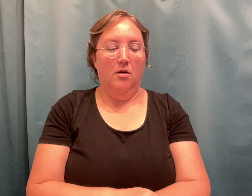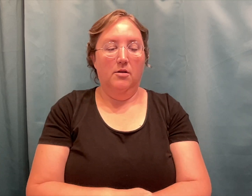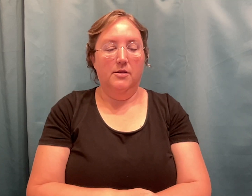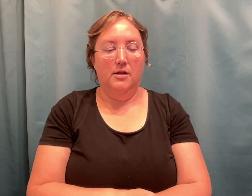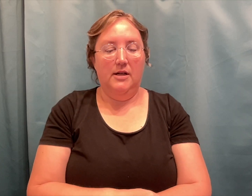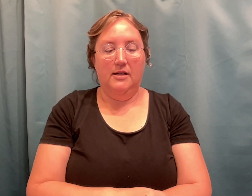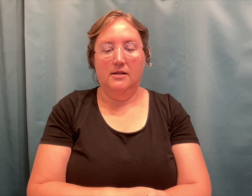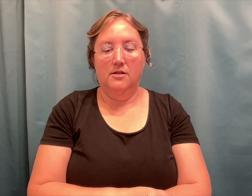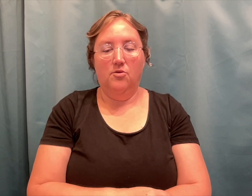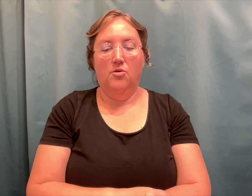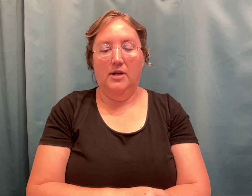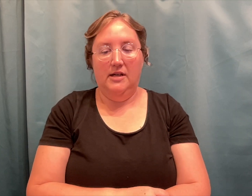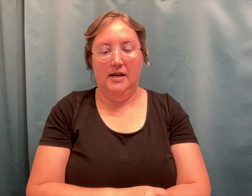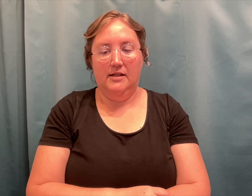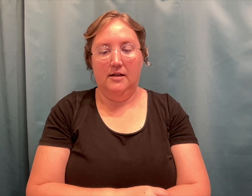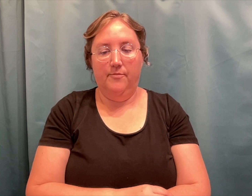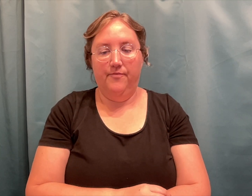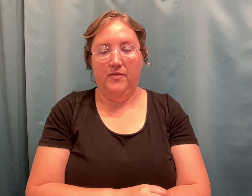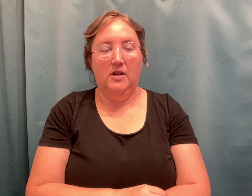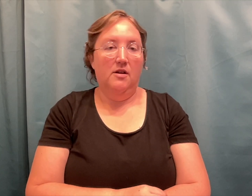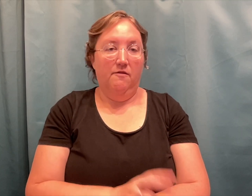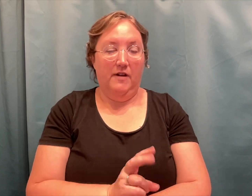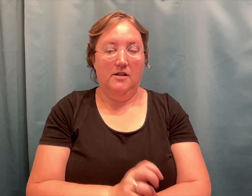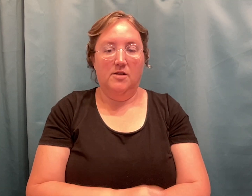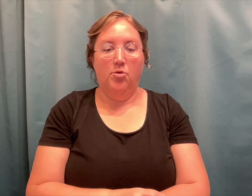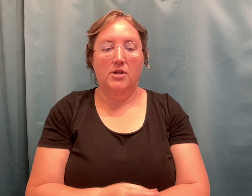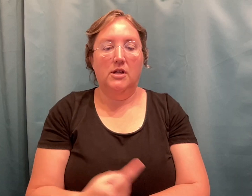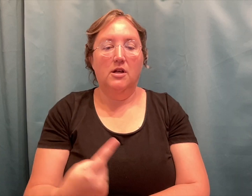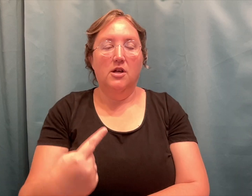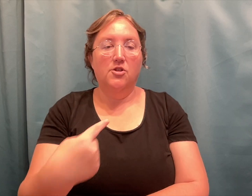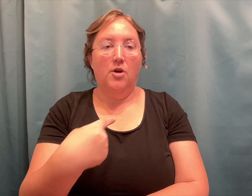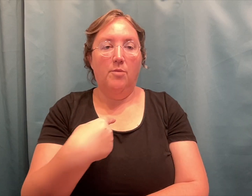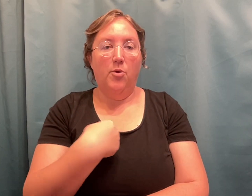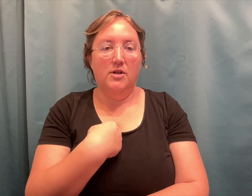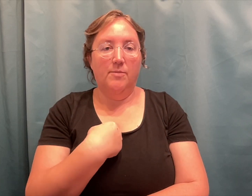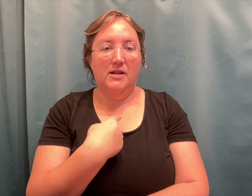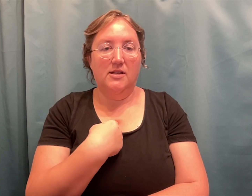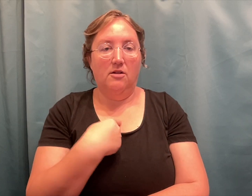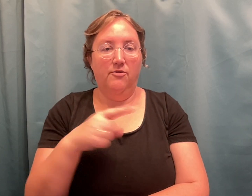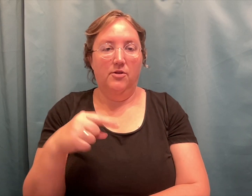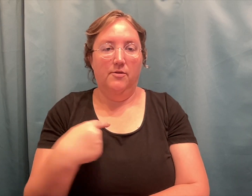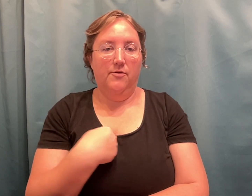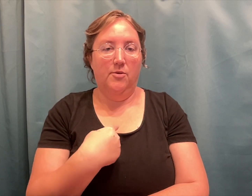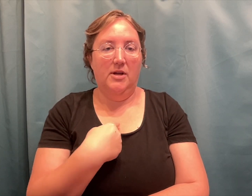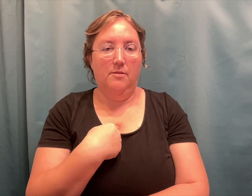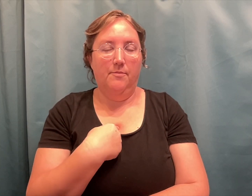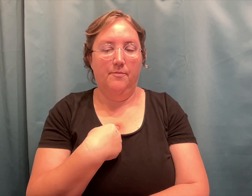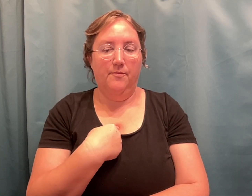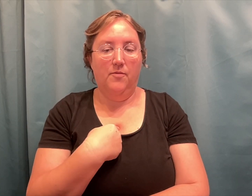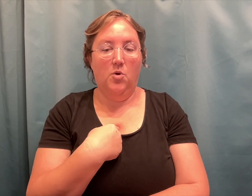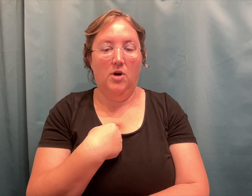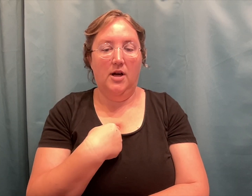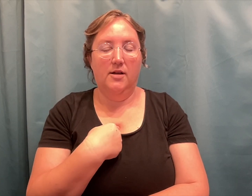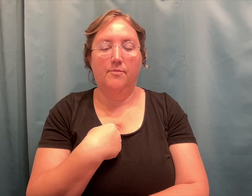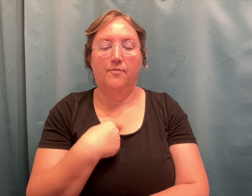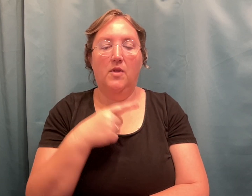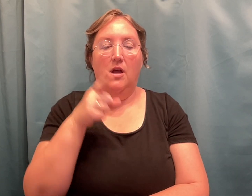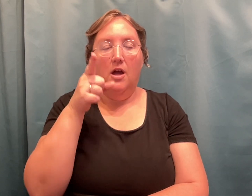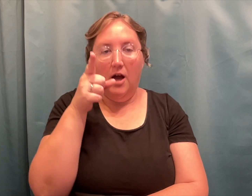called deixis or indexing, fancy pointing. So I point to myself for me, or I. I